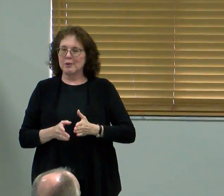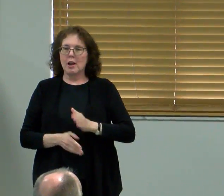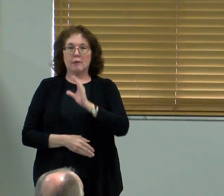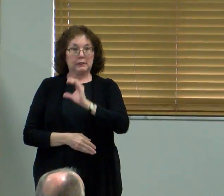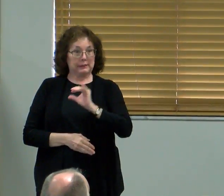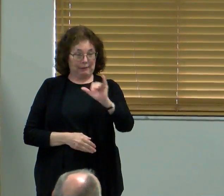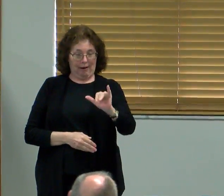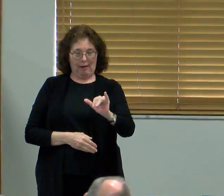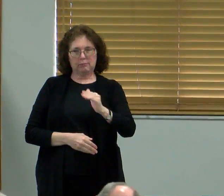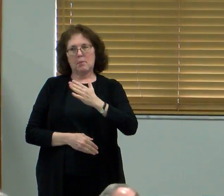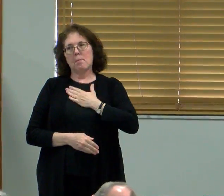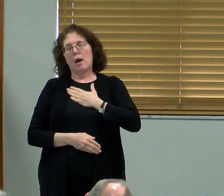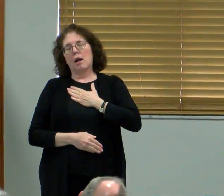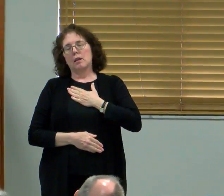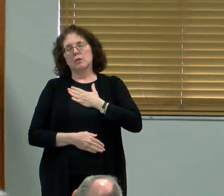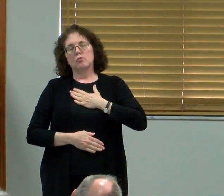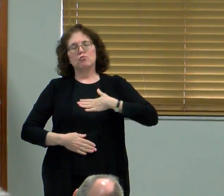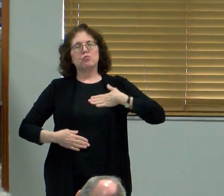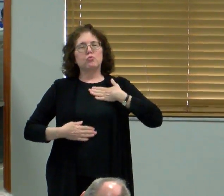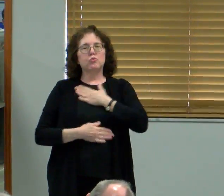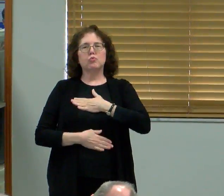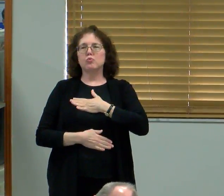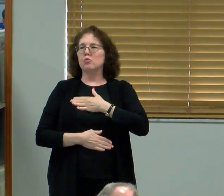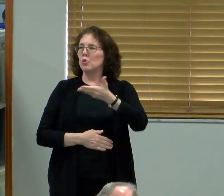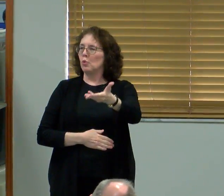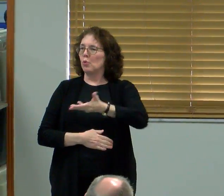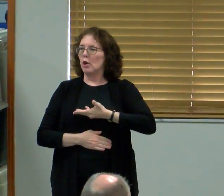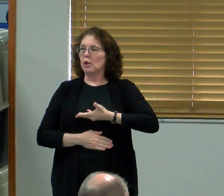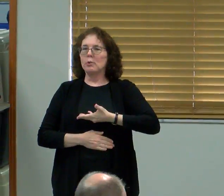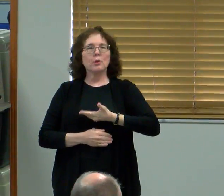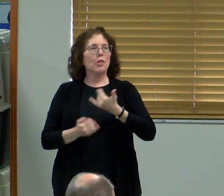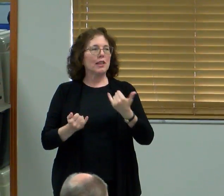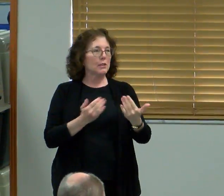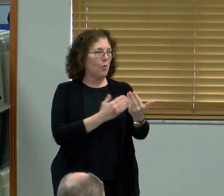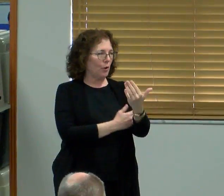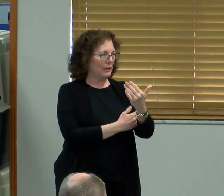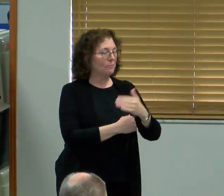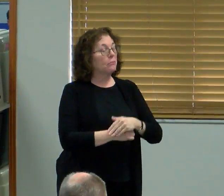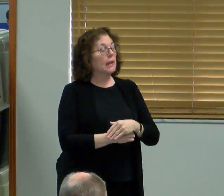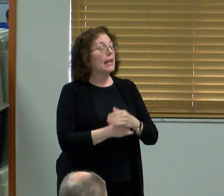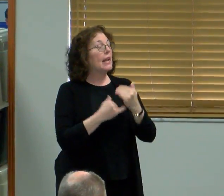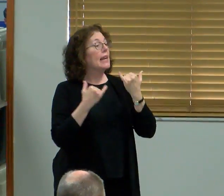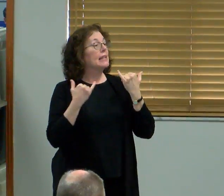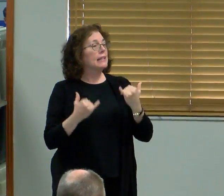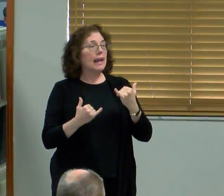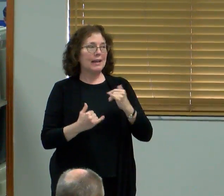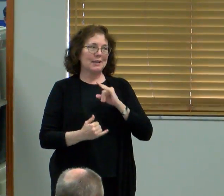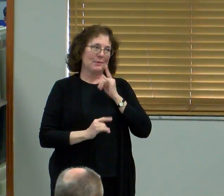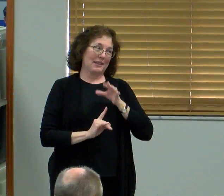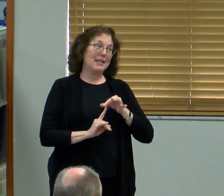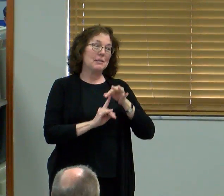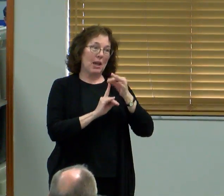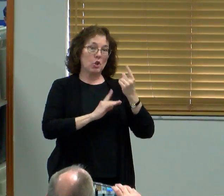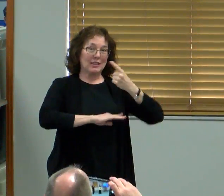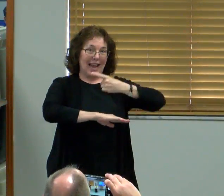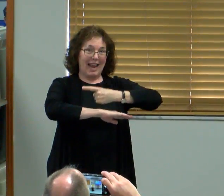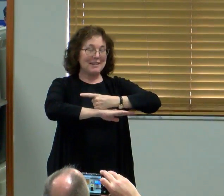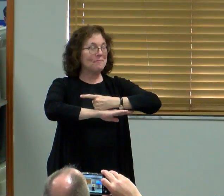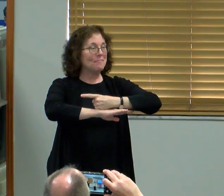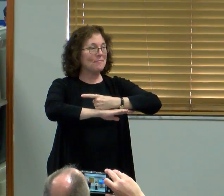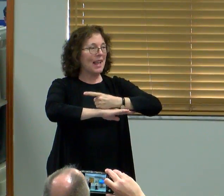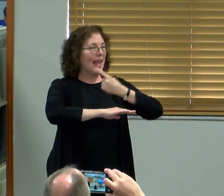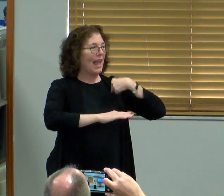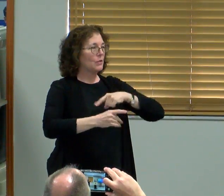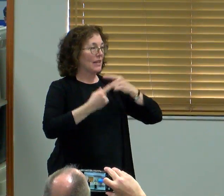absolute pleasure and honor to welcome you this morning. Today is a very special day as